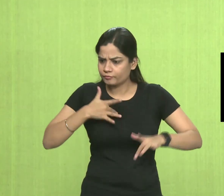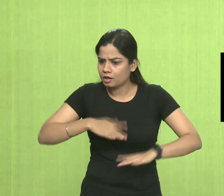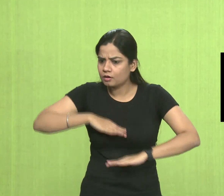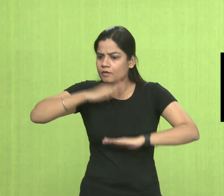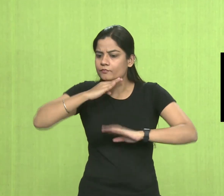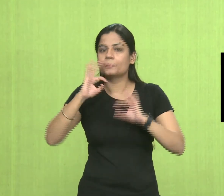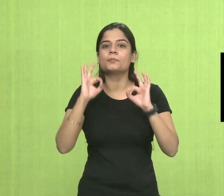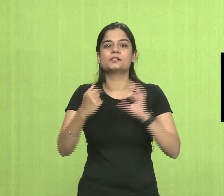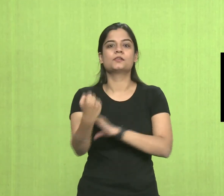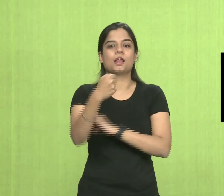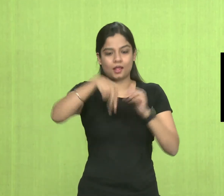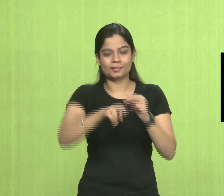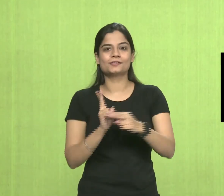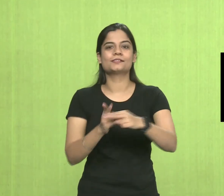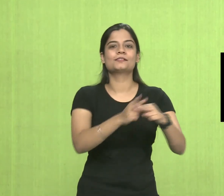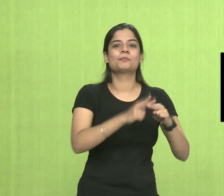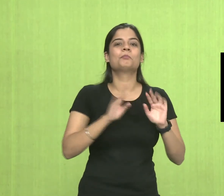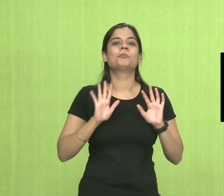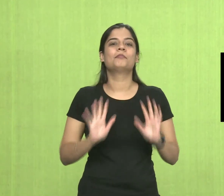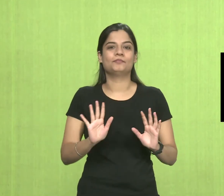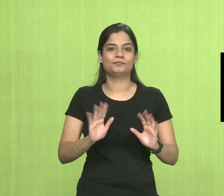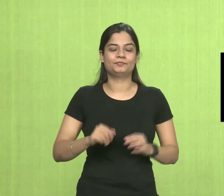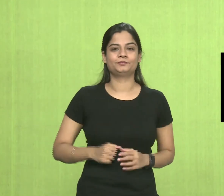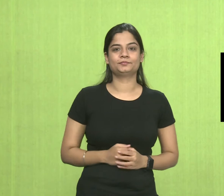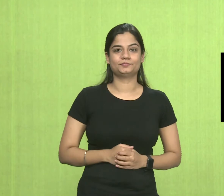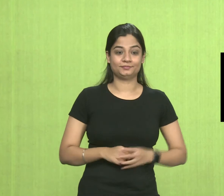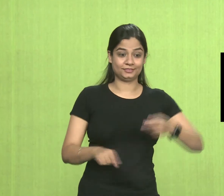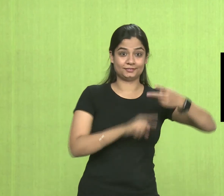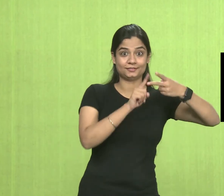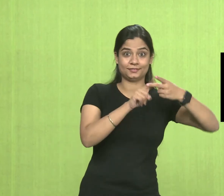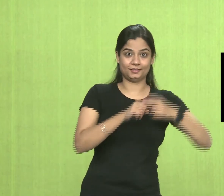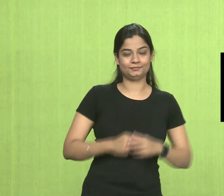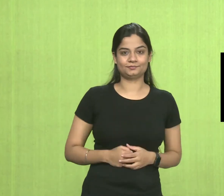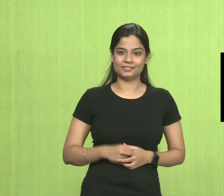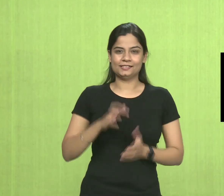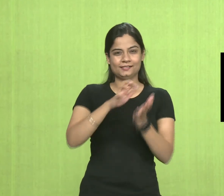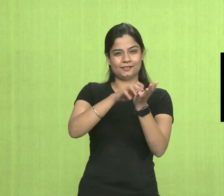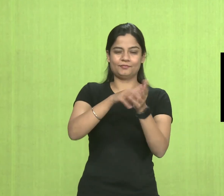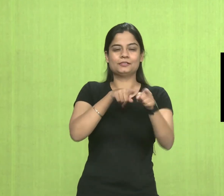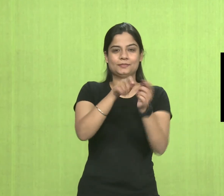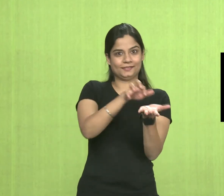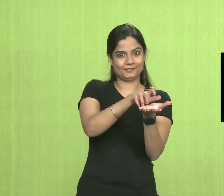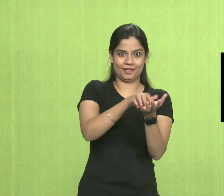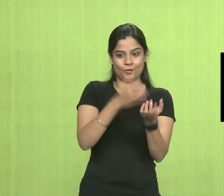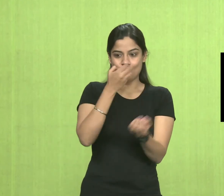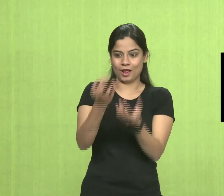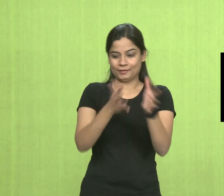complex. So, just wash it minimally. Second thing, when you're washing and soaking, for